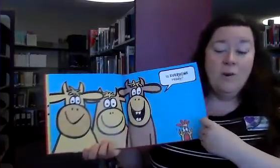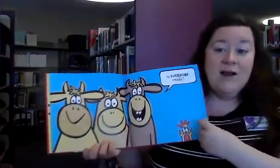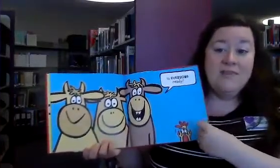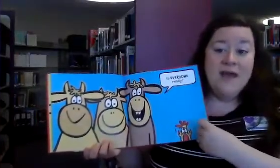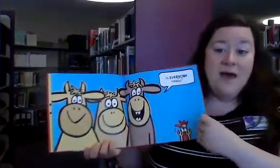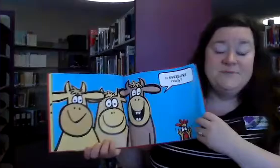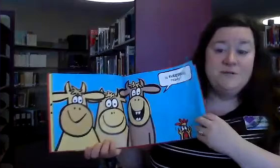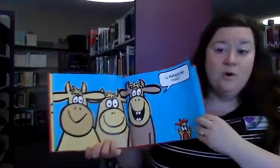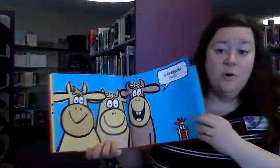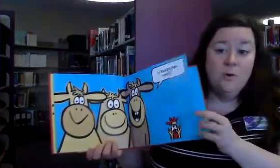What are they up to?